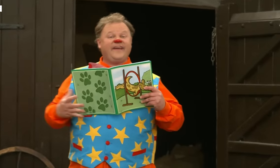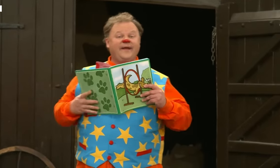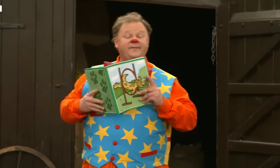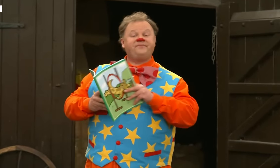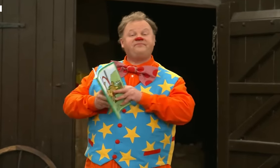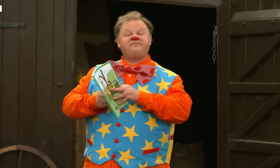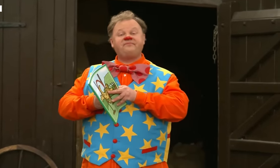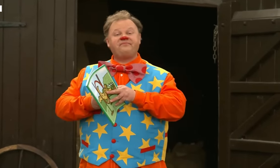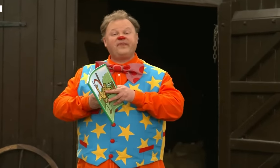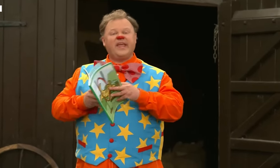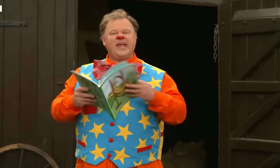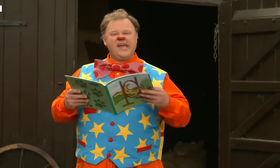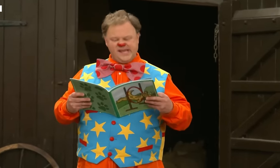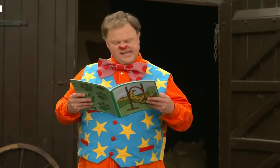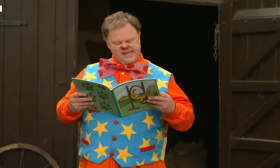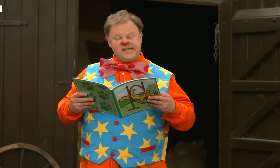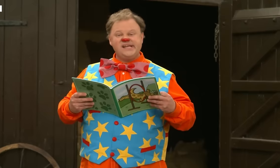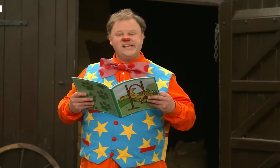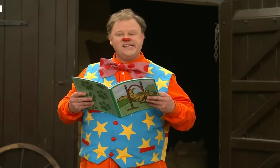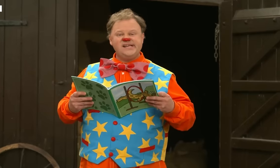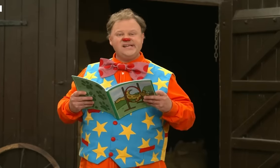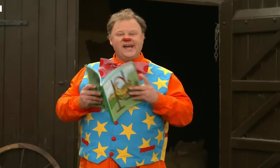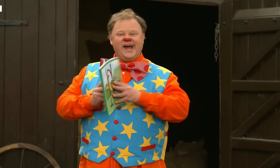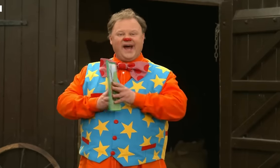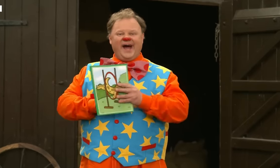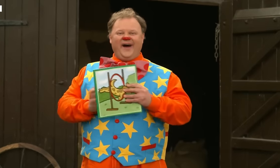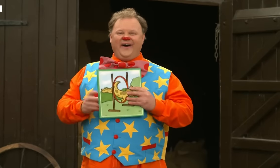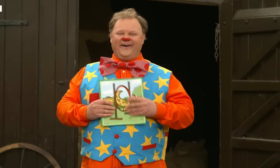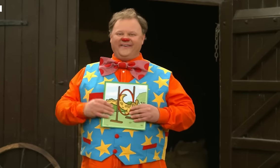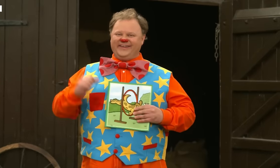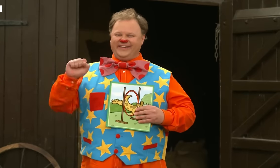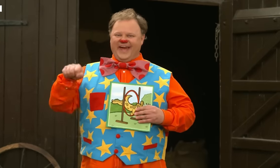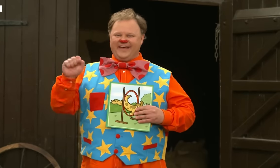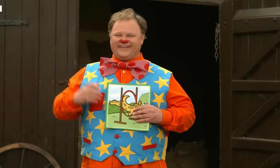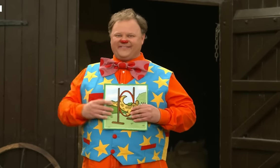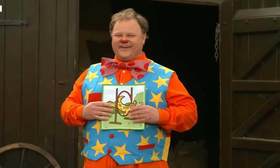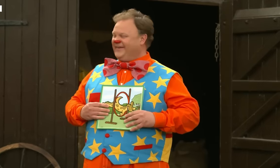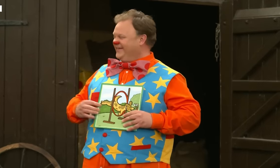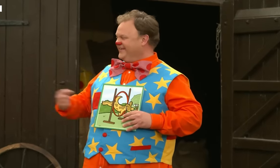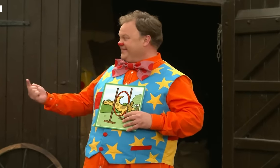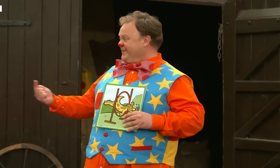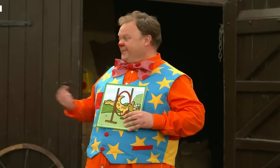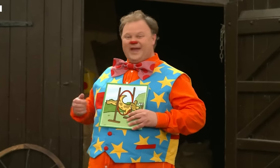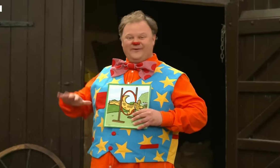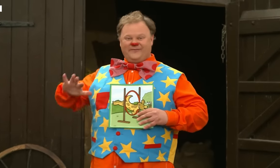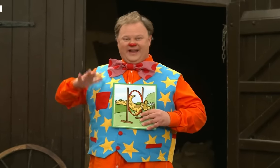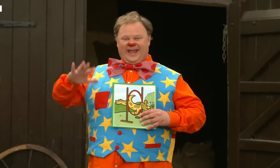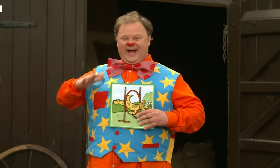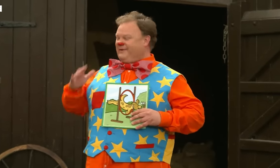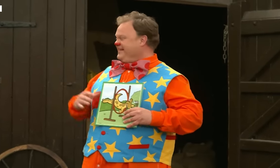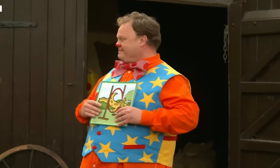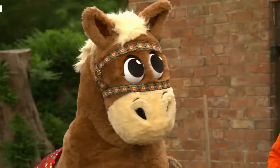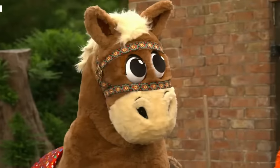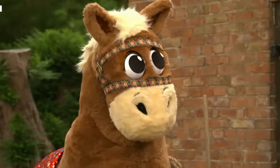and Spotty ready to show us the new things that she can do? Oh, yes, of course. We're ready, aren't we, Spotty?